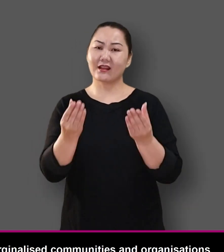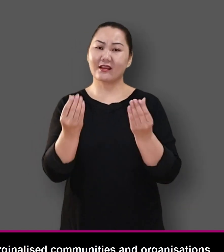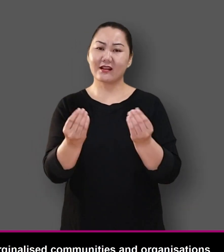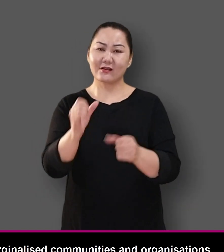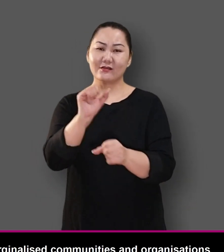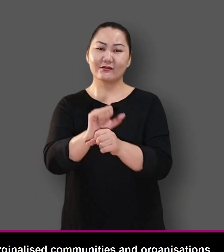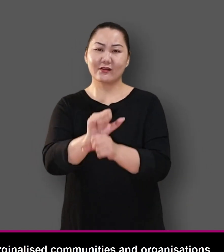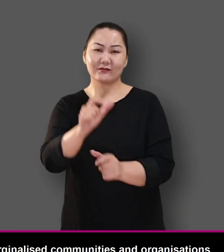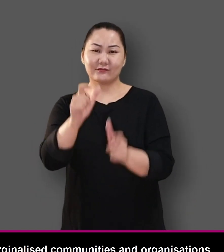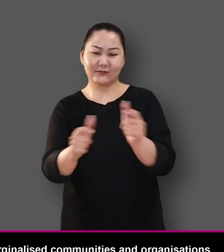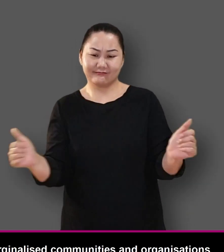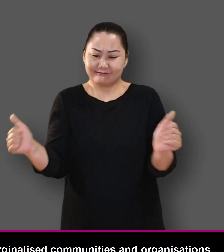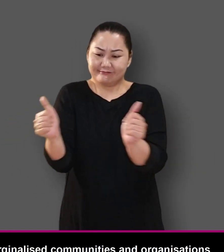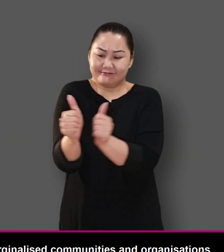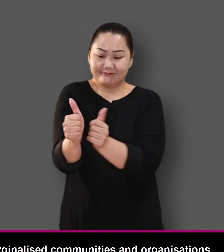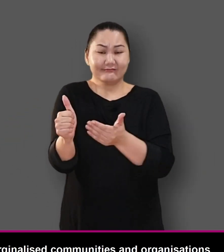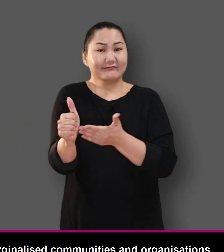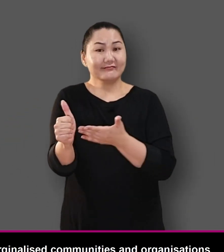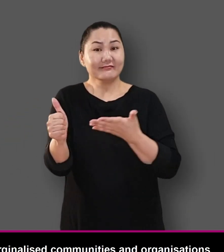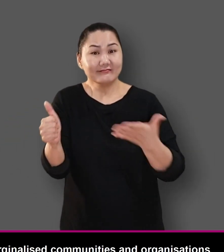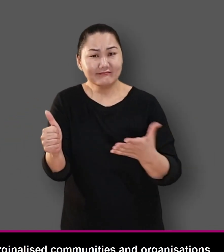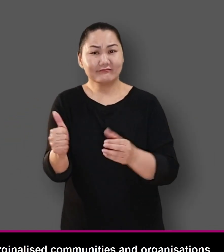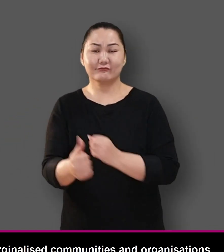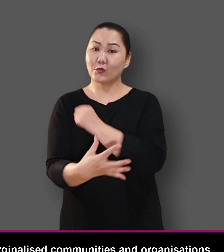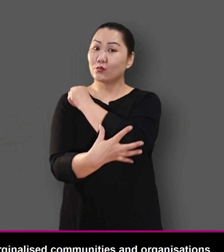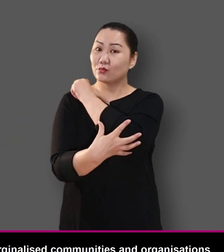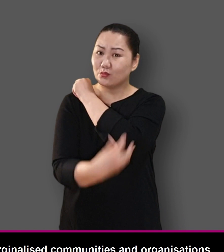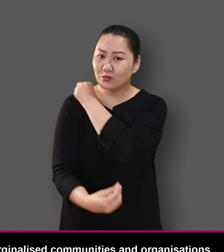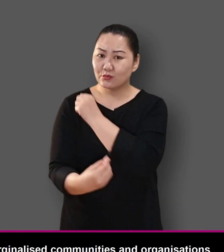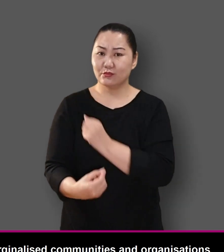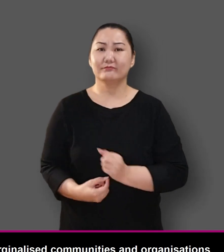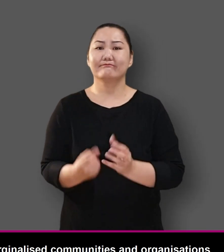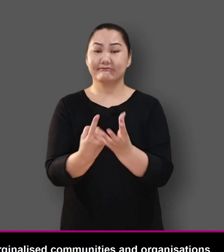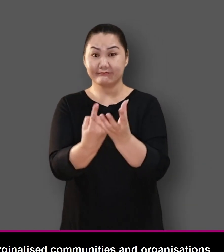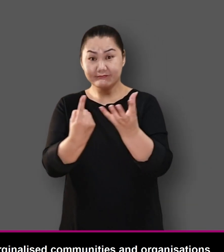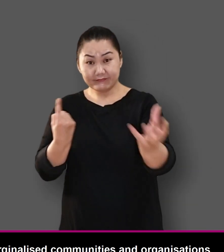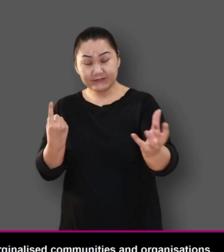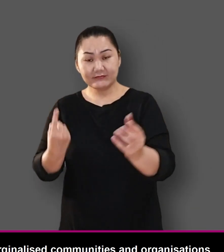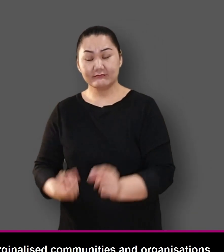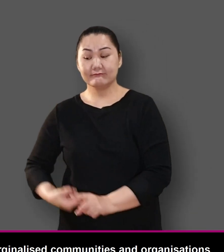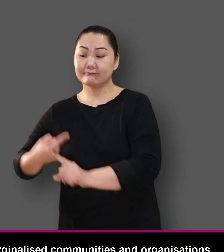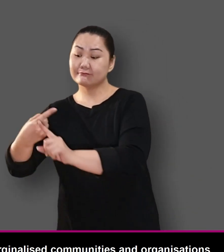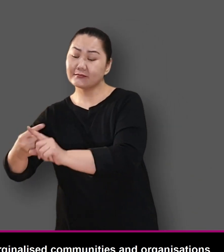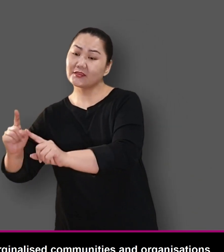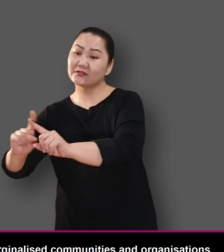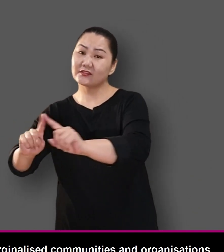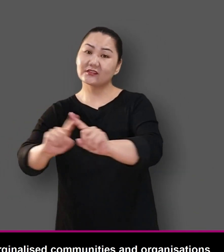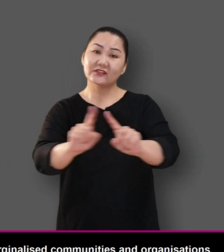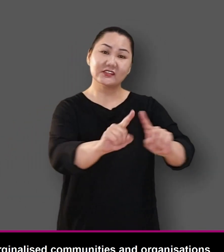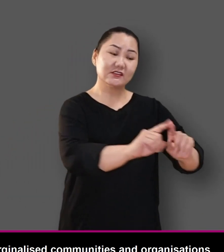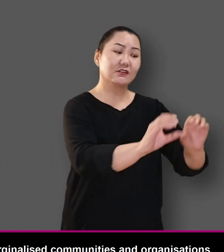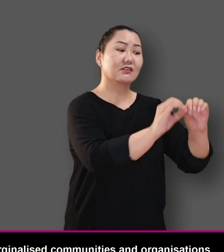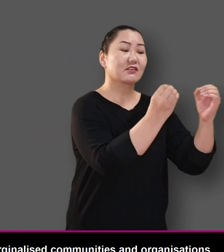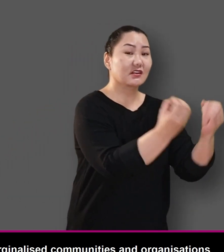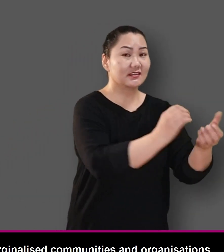For how we work with poor and marginalized communities and organizations